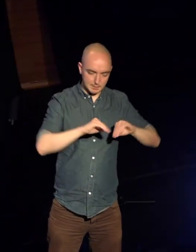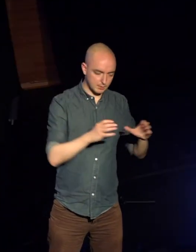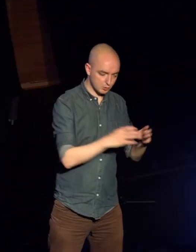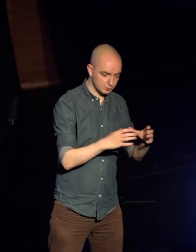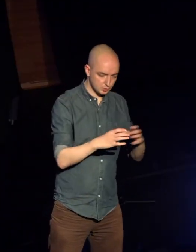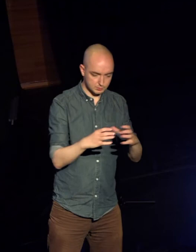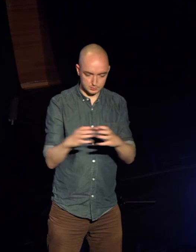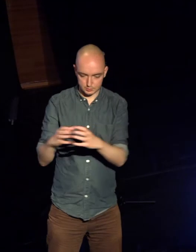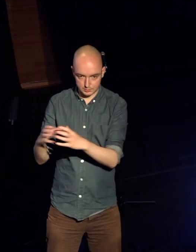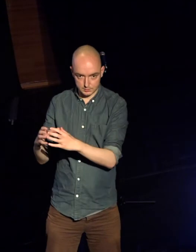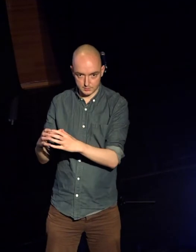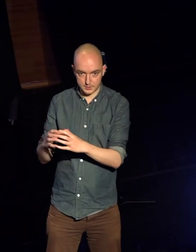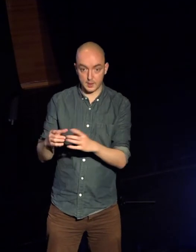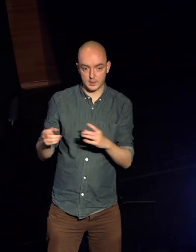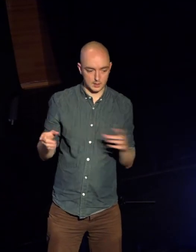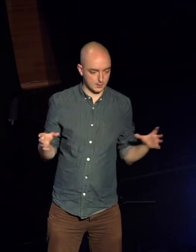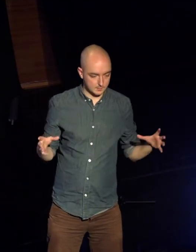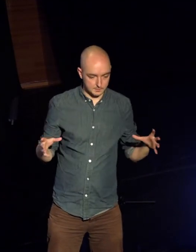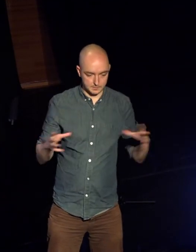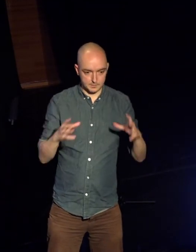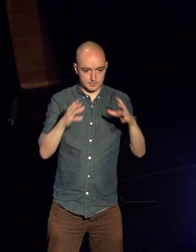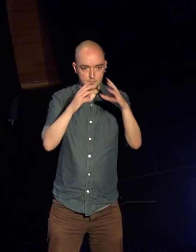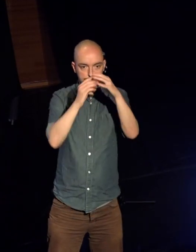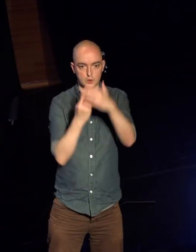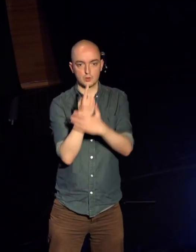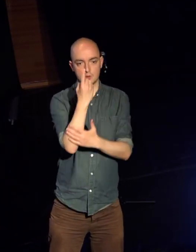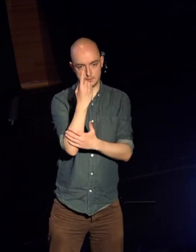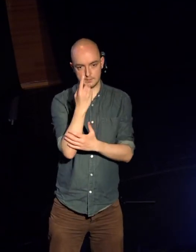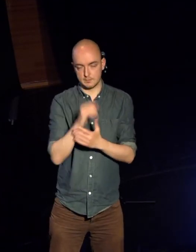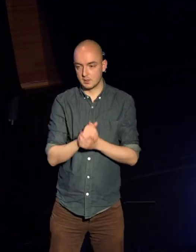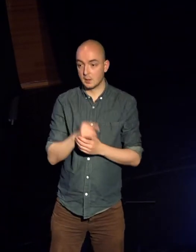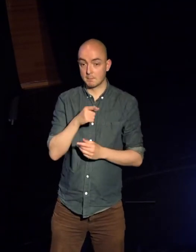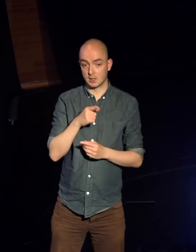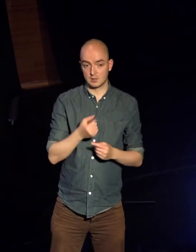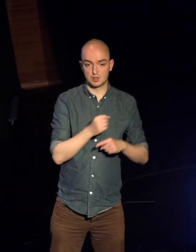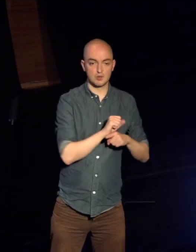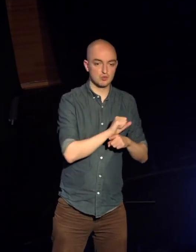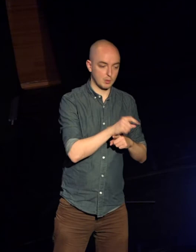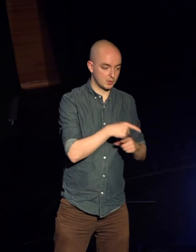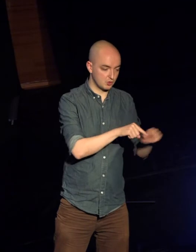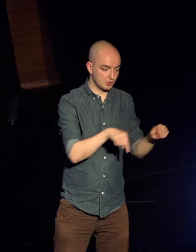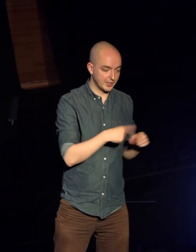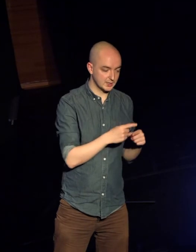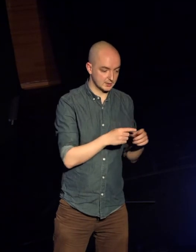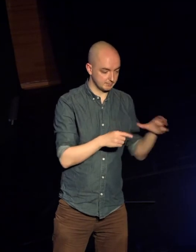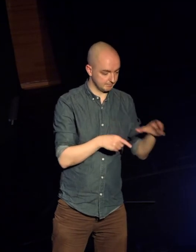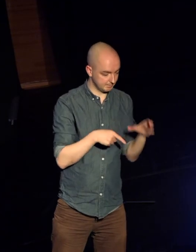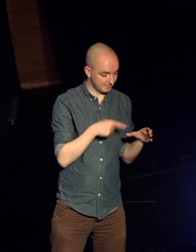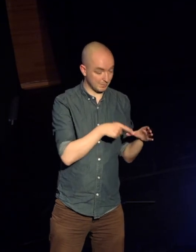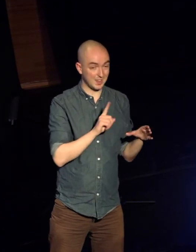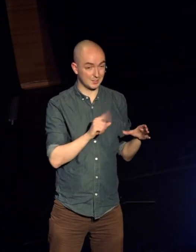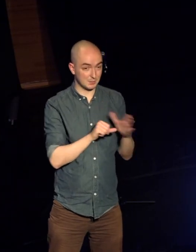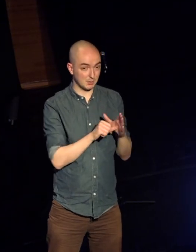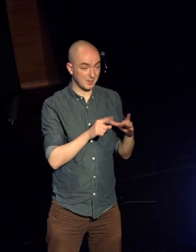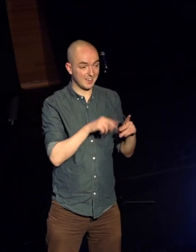they're called O-rings, okay? And of course, then O-rings are made of rubber. If it gets too cold, they become fragile. And so they